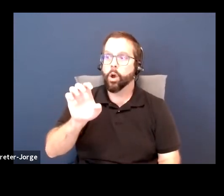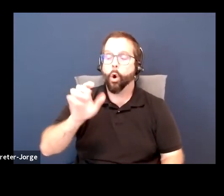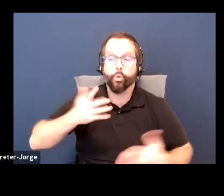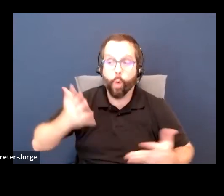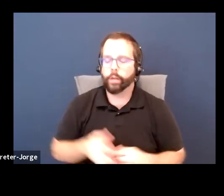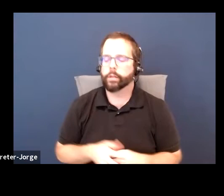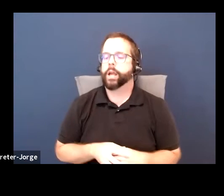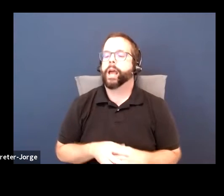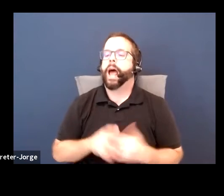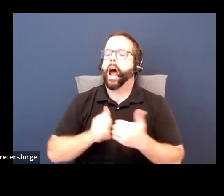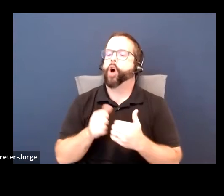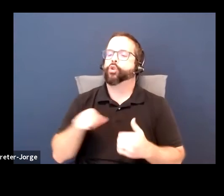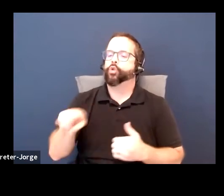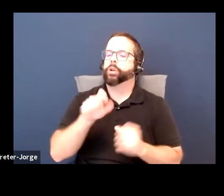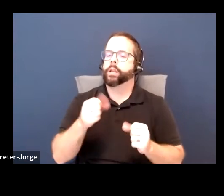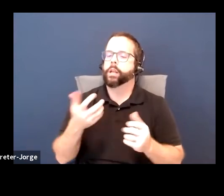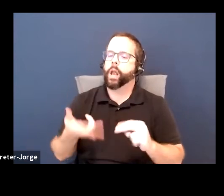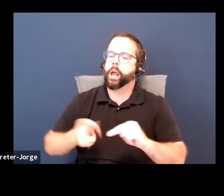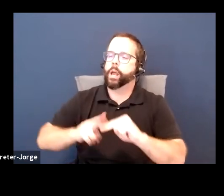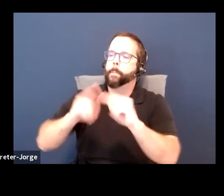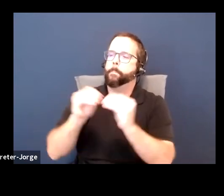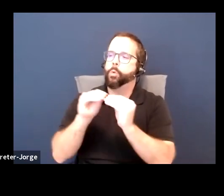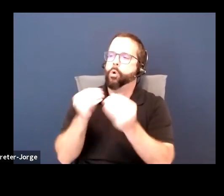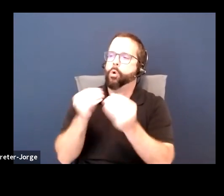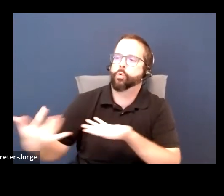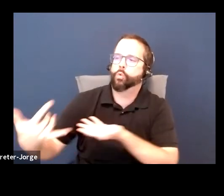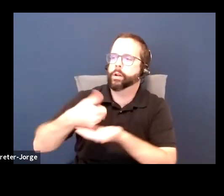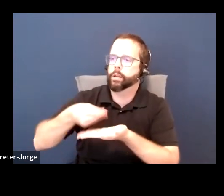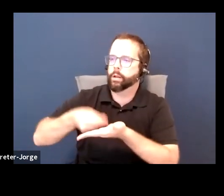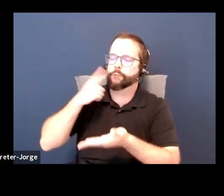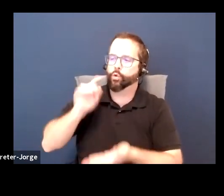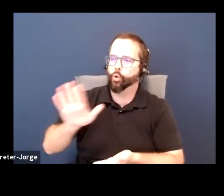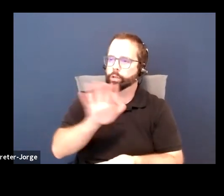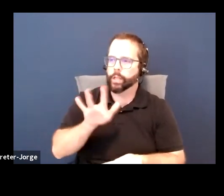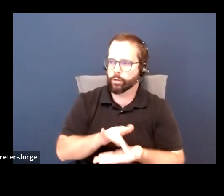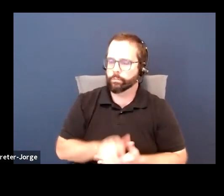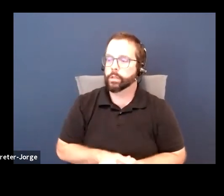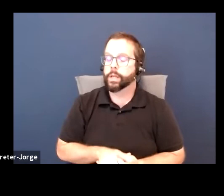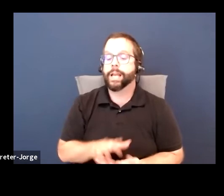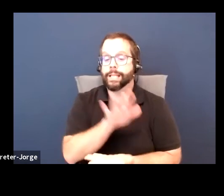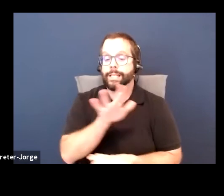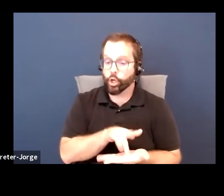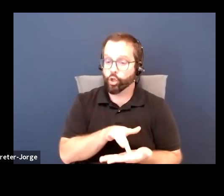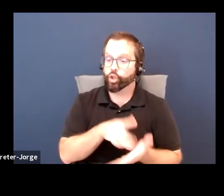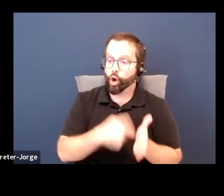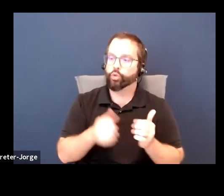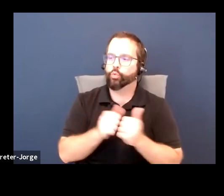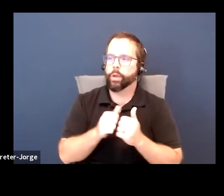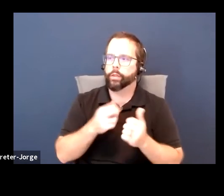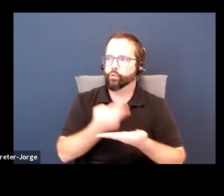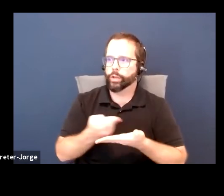Living. Centers are charged with resource development in their